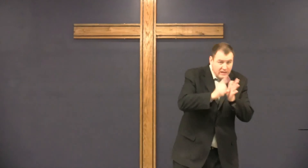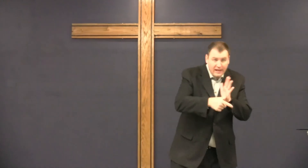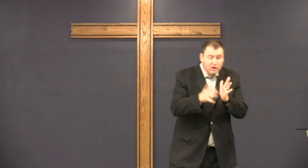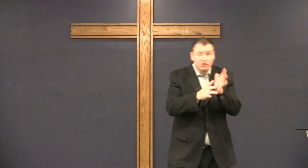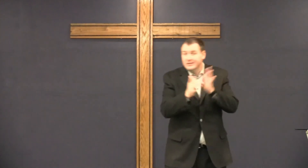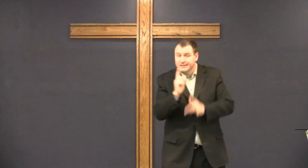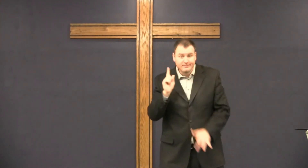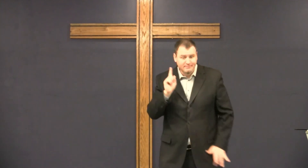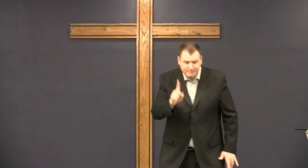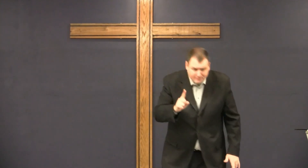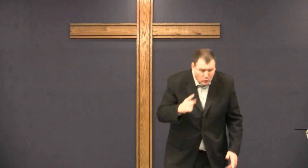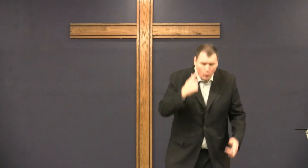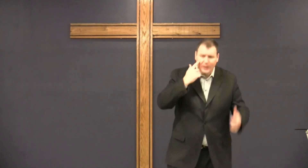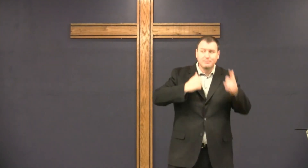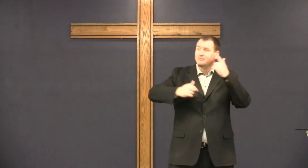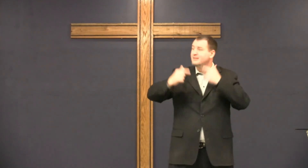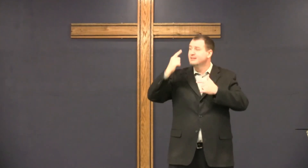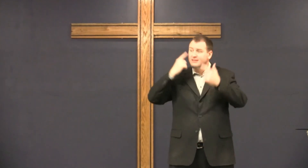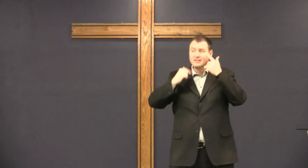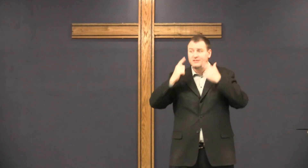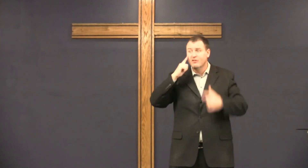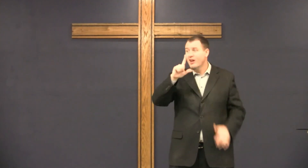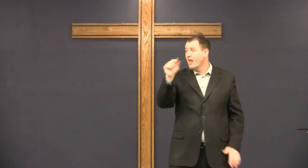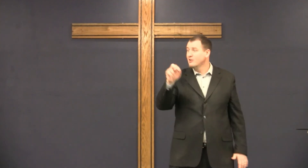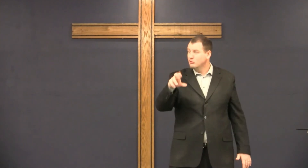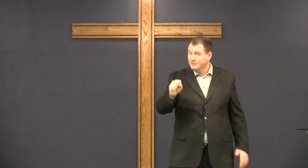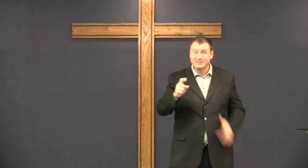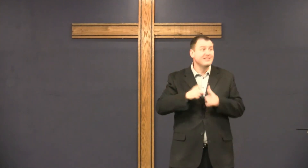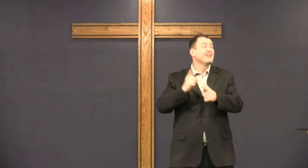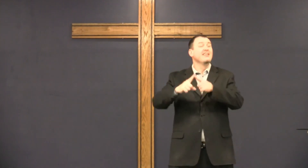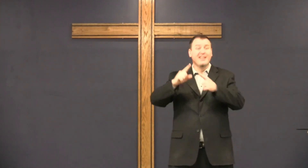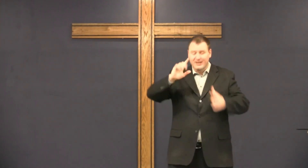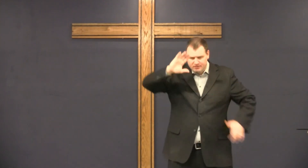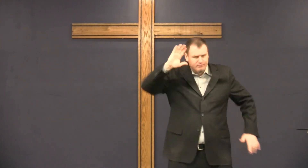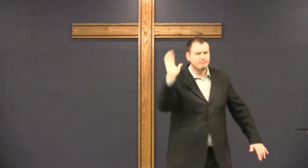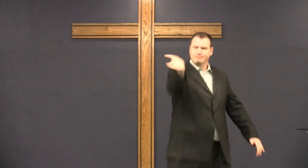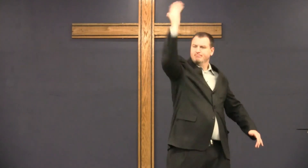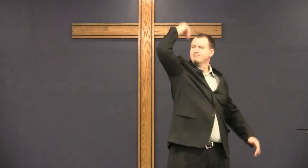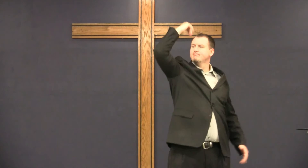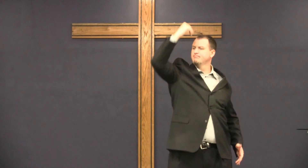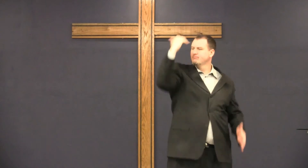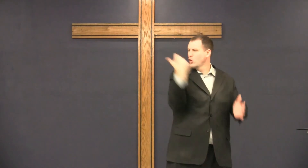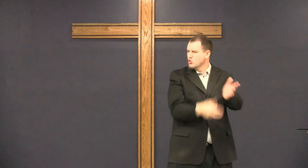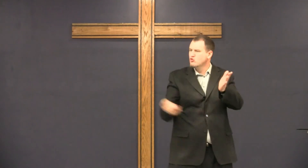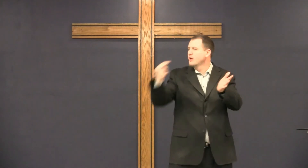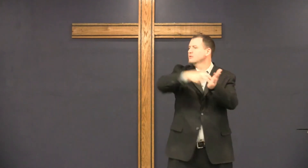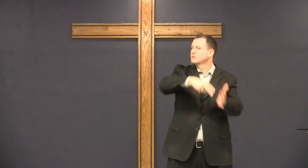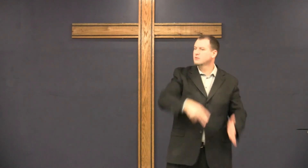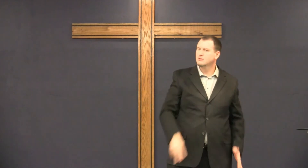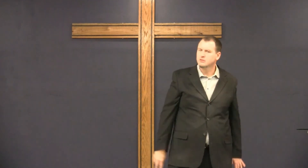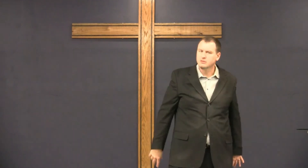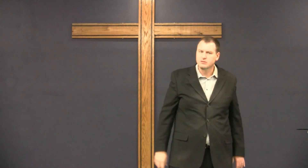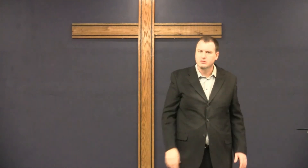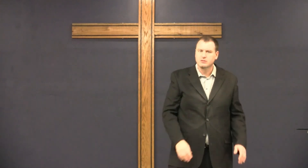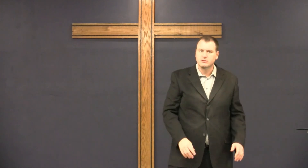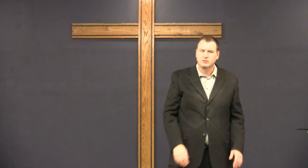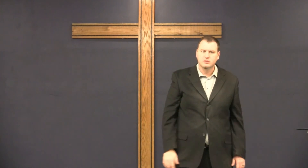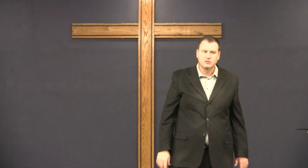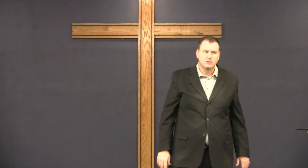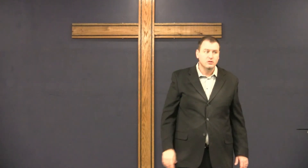And just a few verses later, Jesus comes in and he weeps over Lazarus and he raises him up